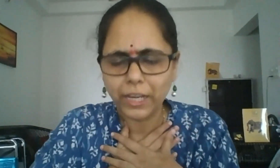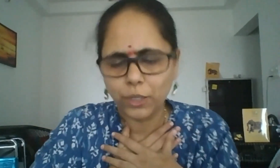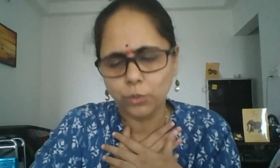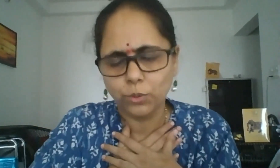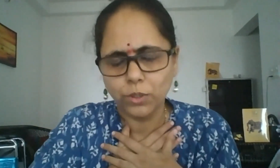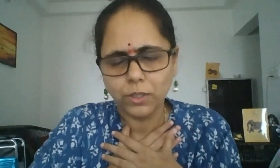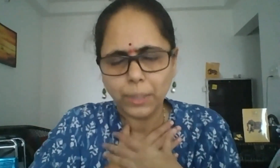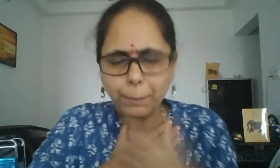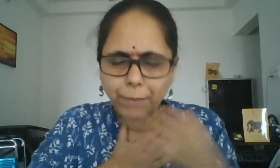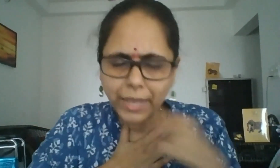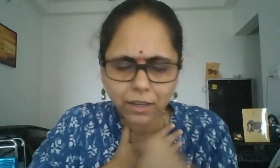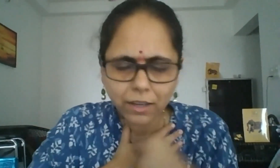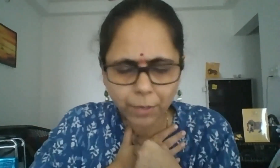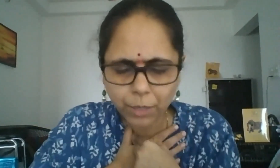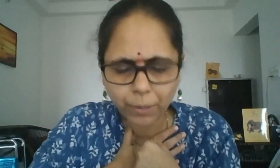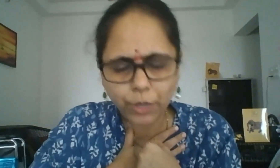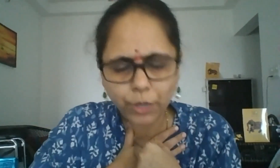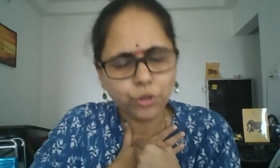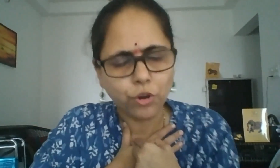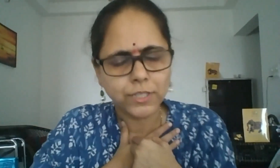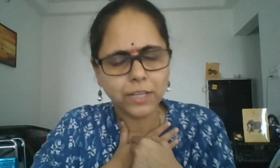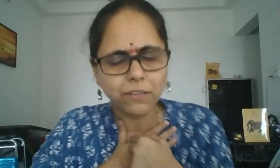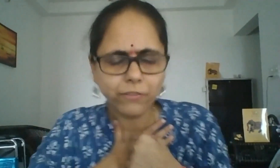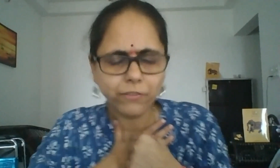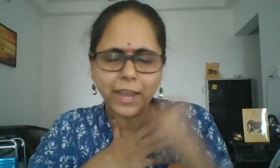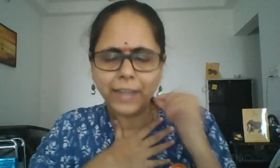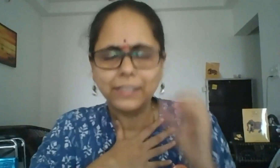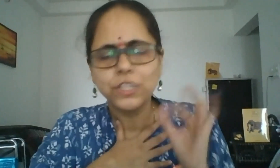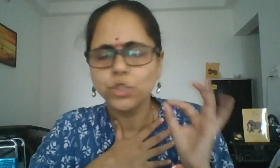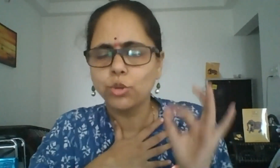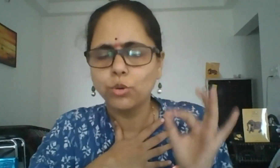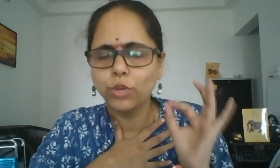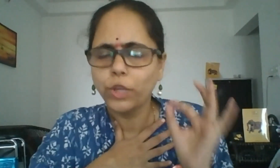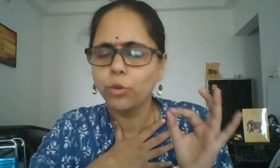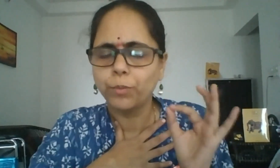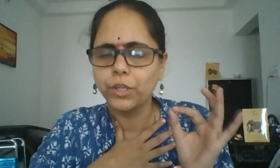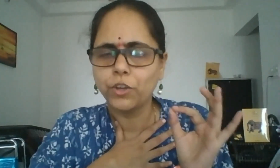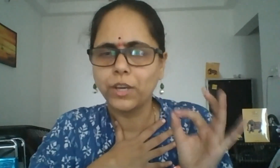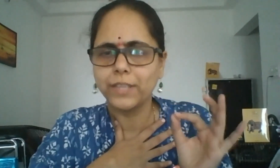do? Make a commitment to yourself and then slowly open your eyes.